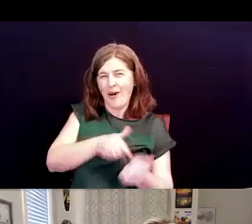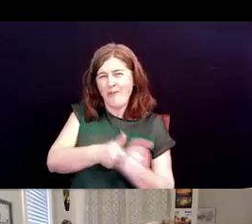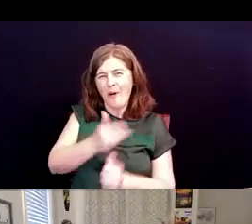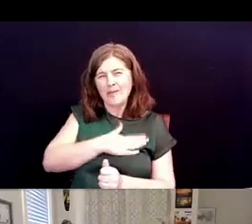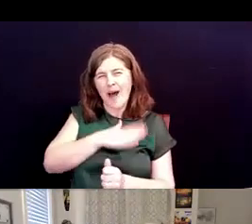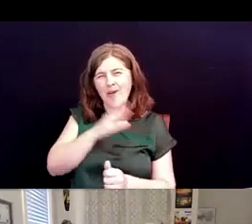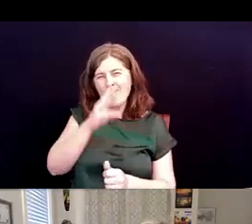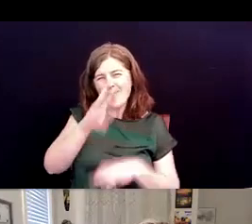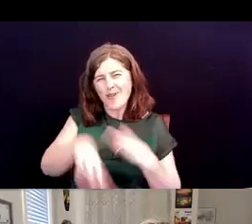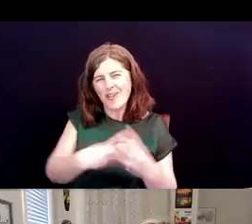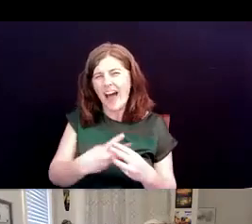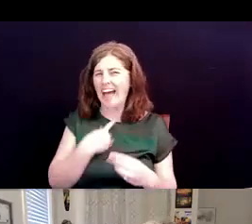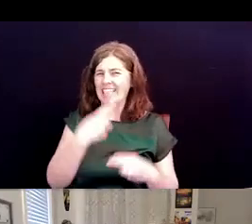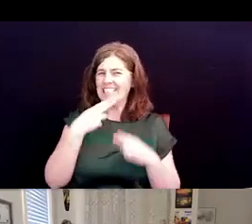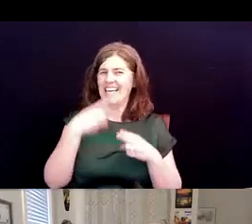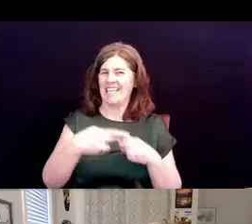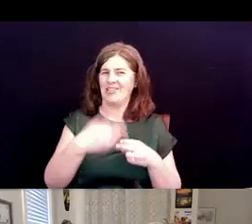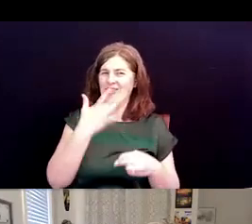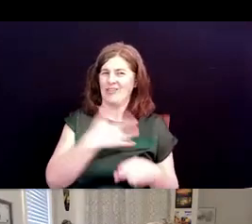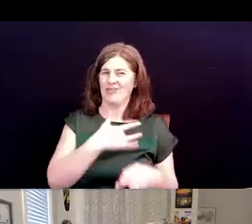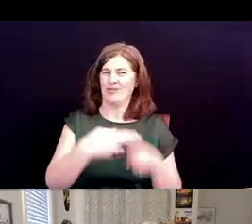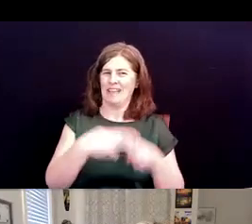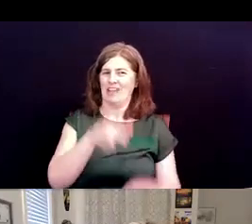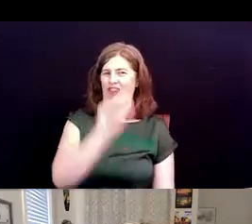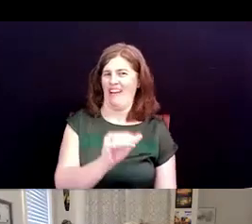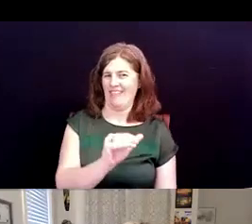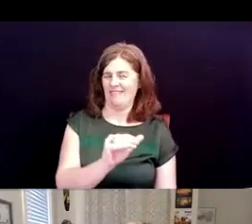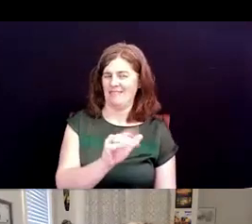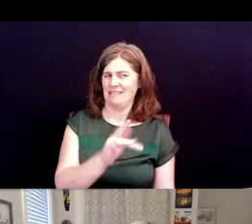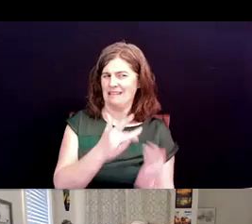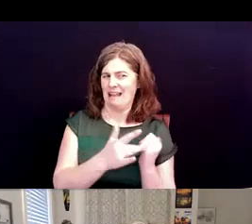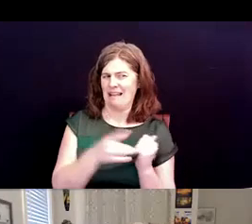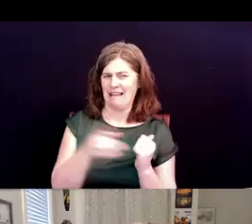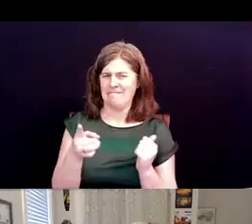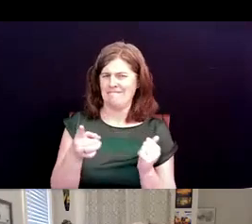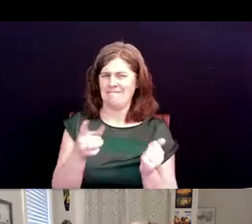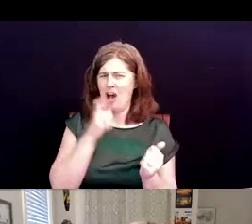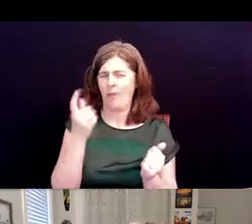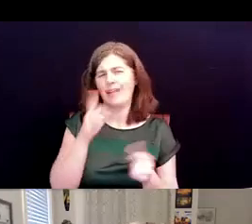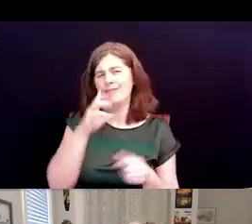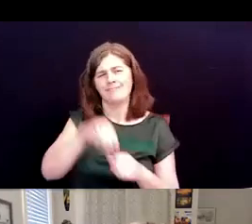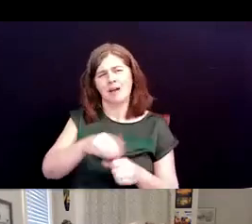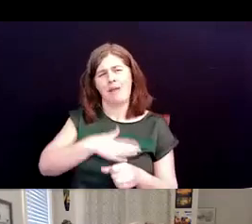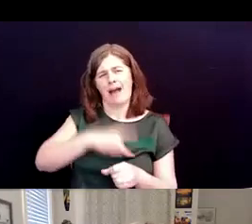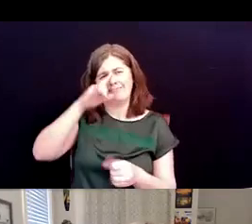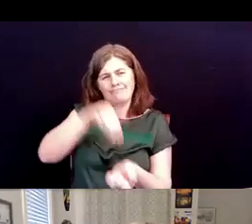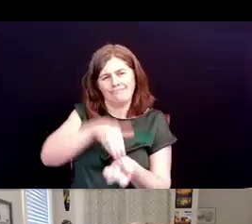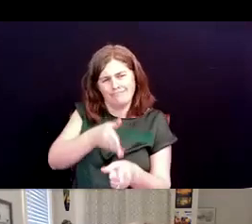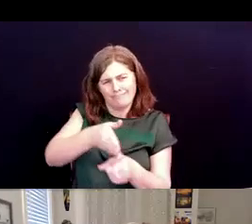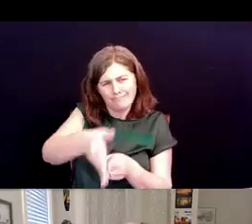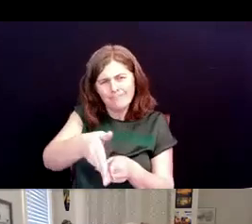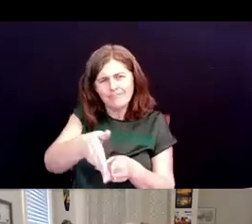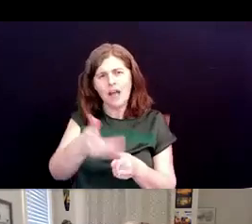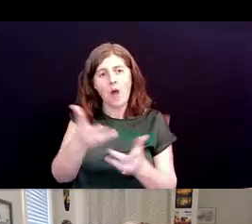as a child, even though they may not actually technically be a child. So it's just part of being a pediatrician. So certainly something that I want